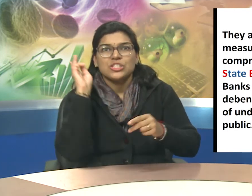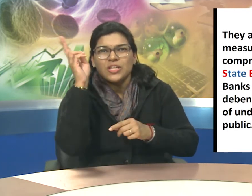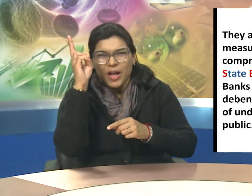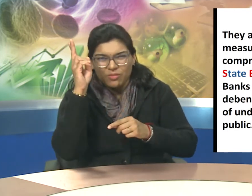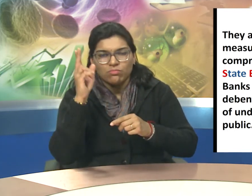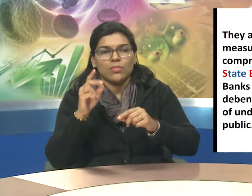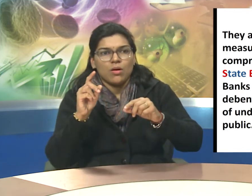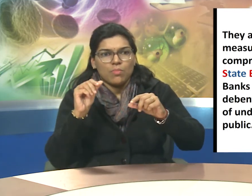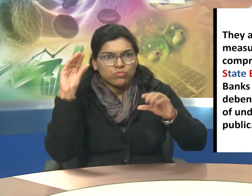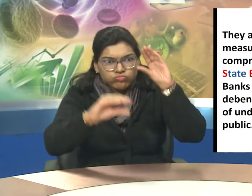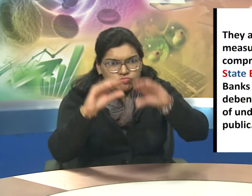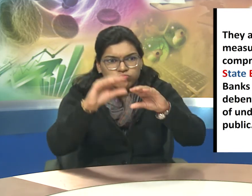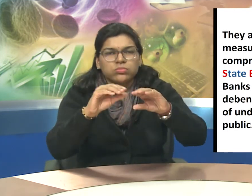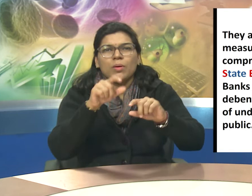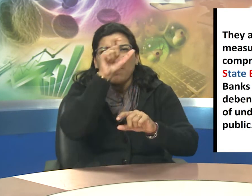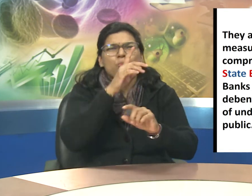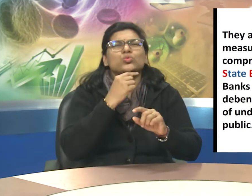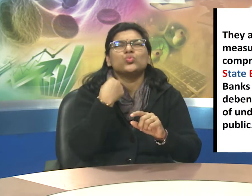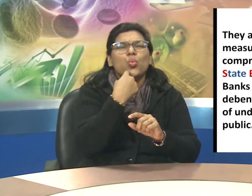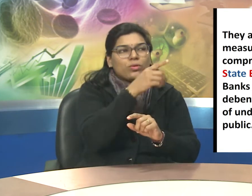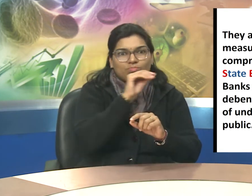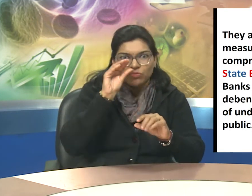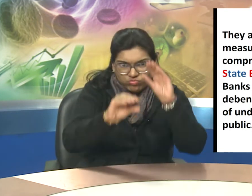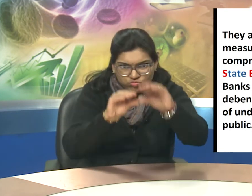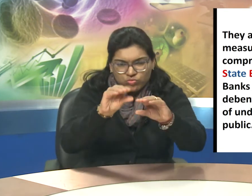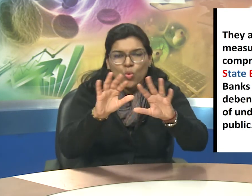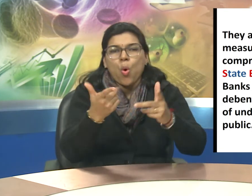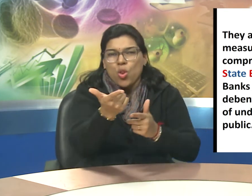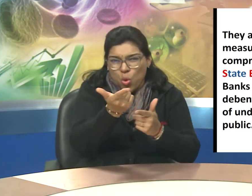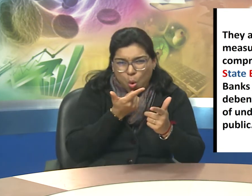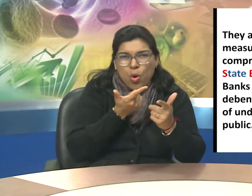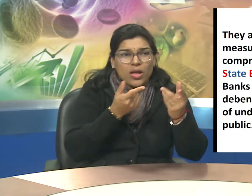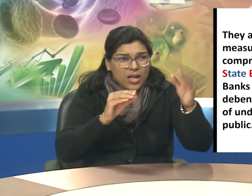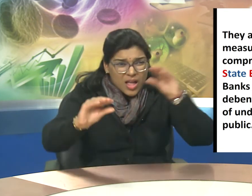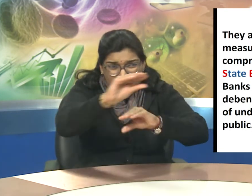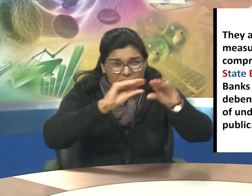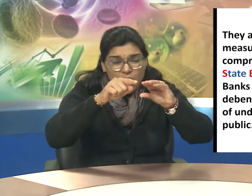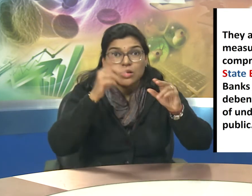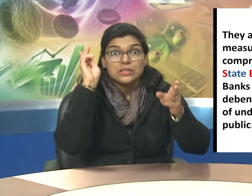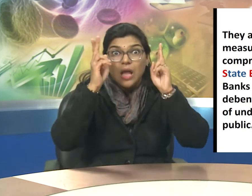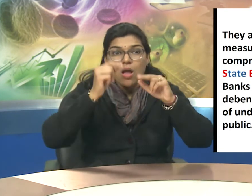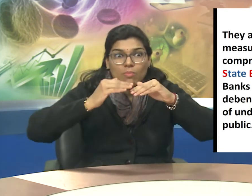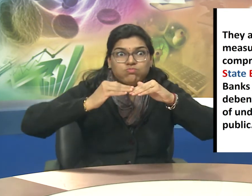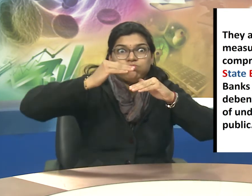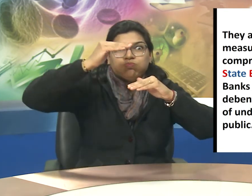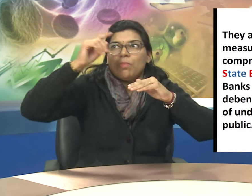to the shares and debentures issued by companies. In case